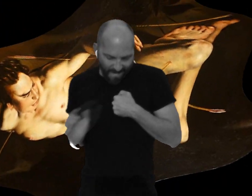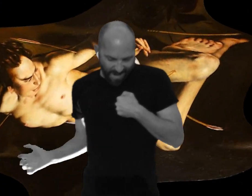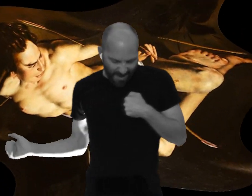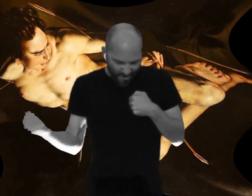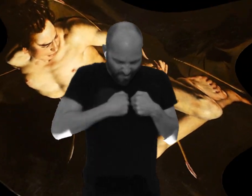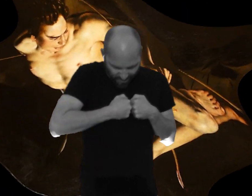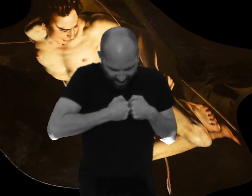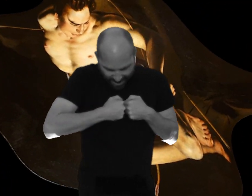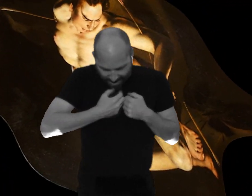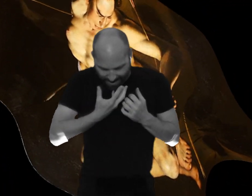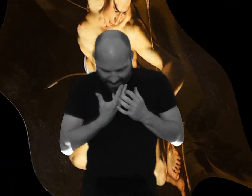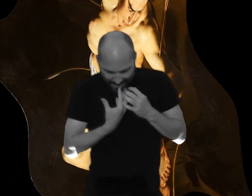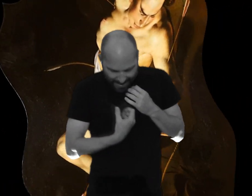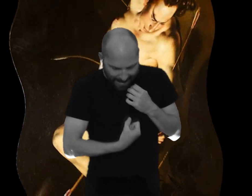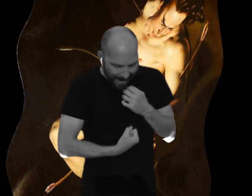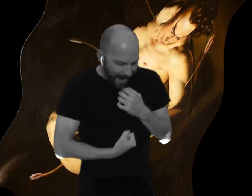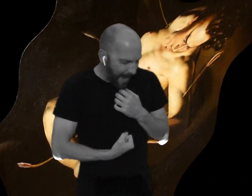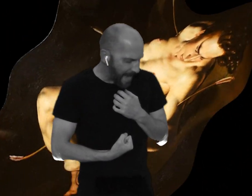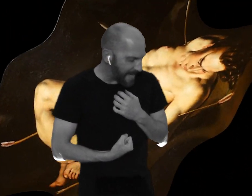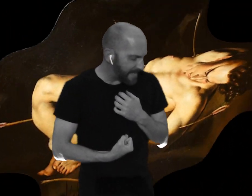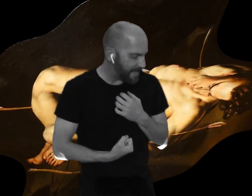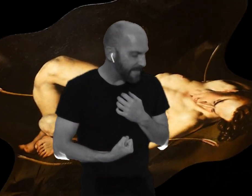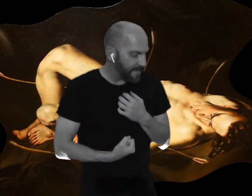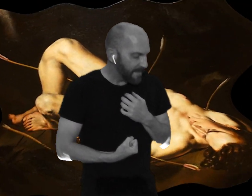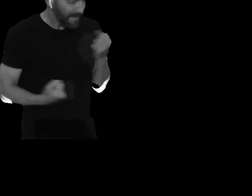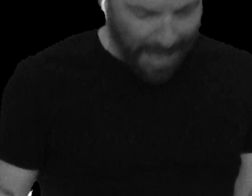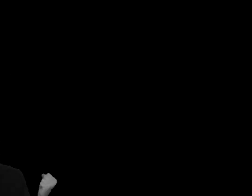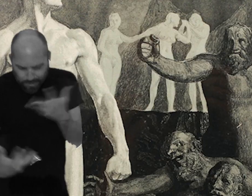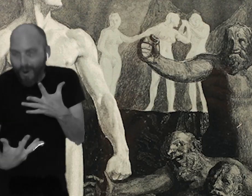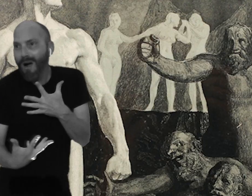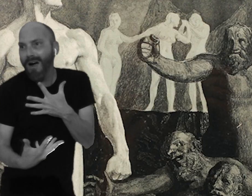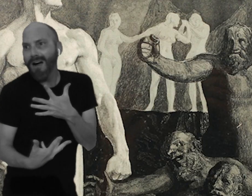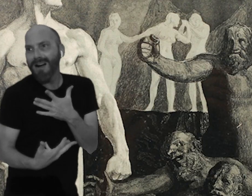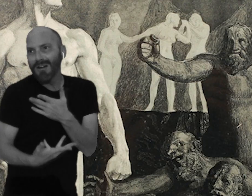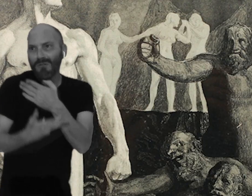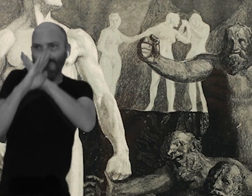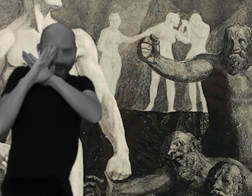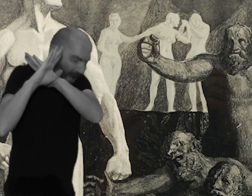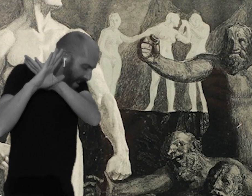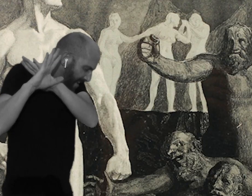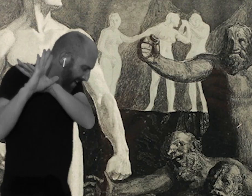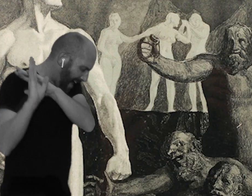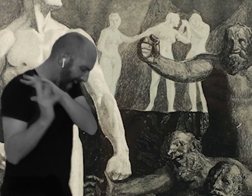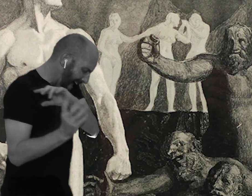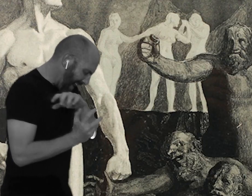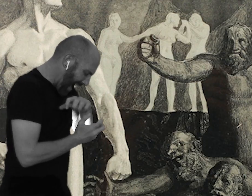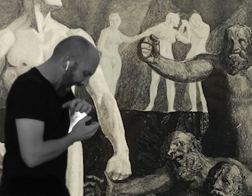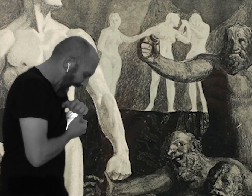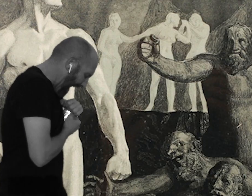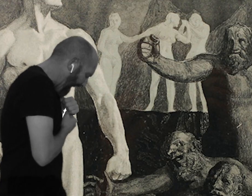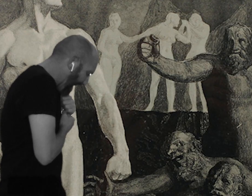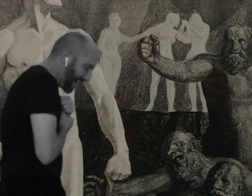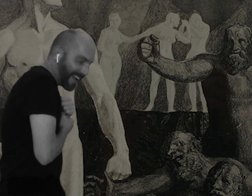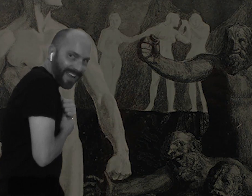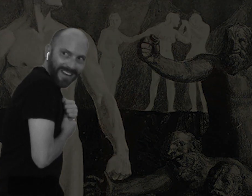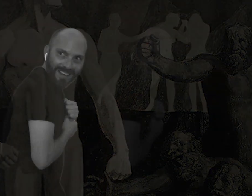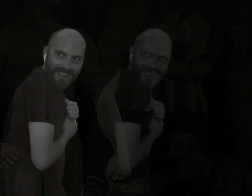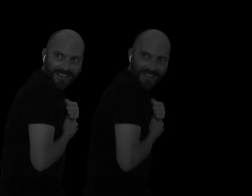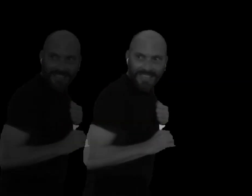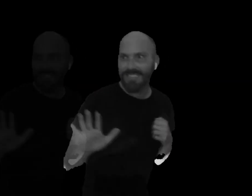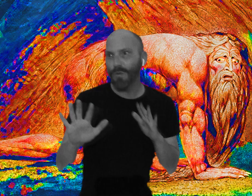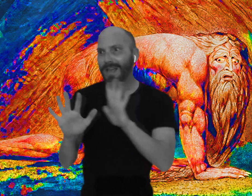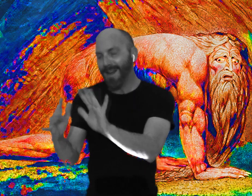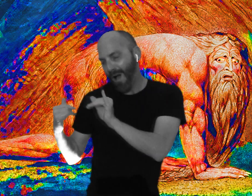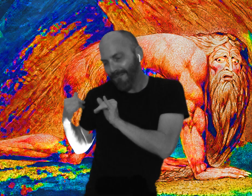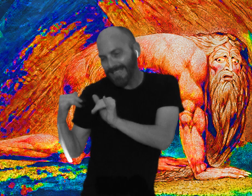I wanna run and hide. I wanna run and